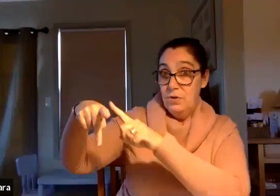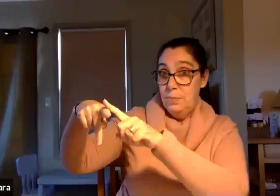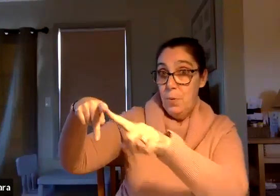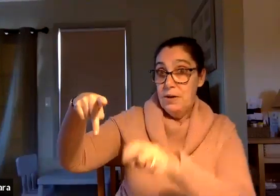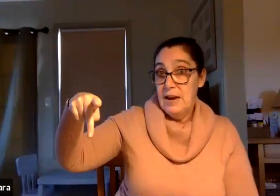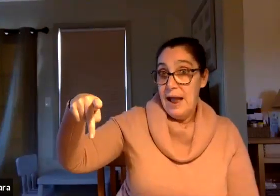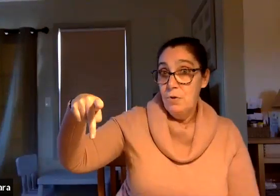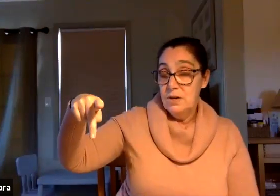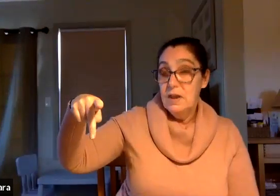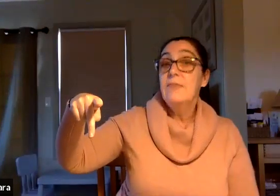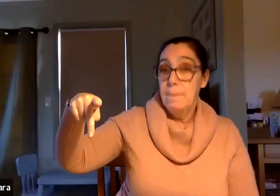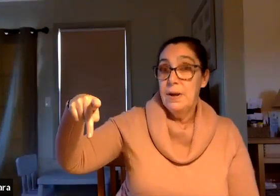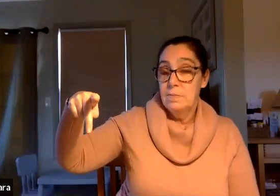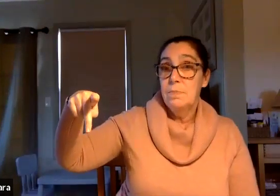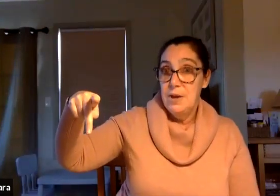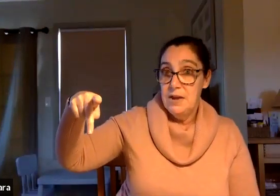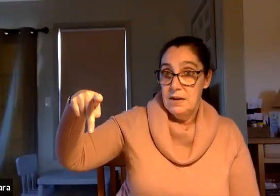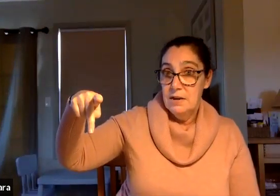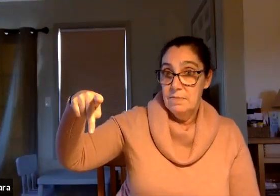is pointing out, that becomes a P.